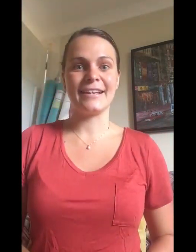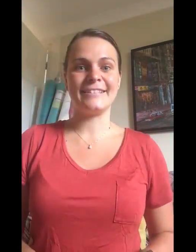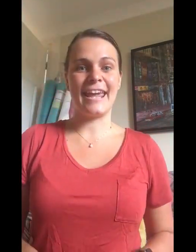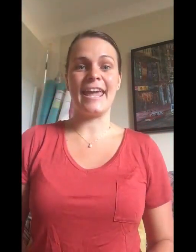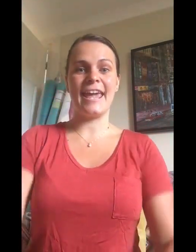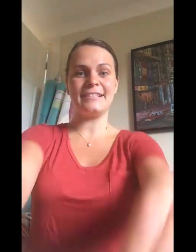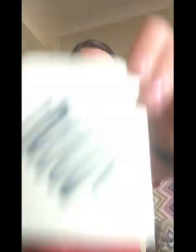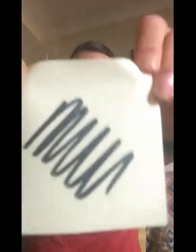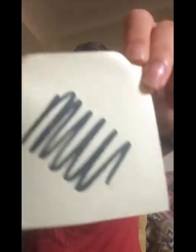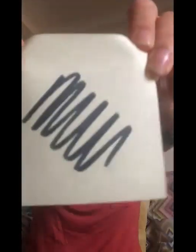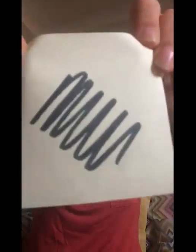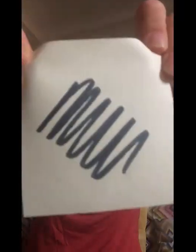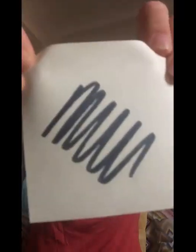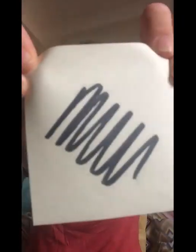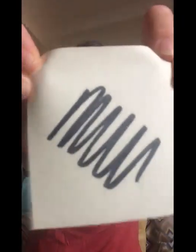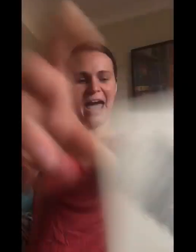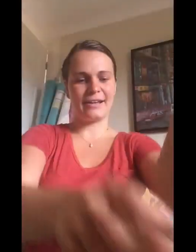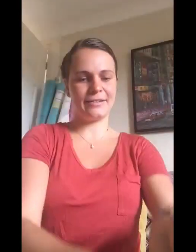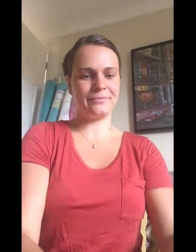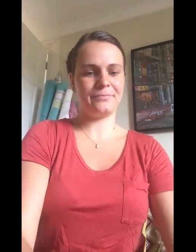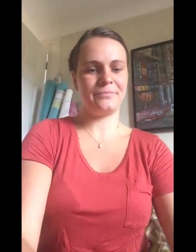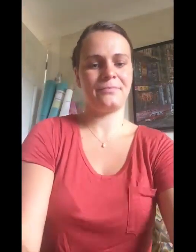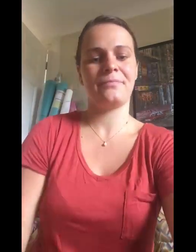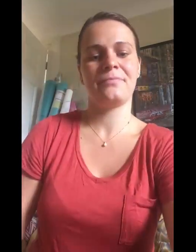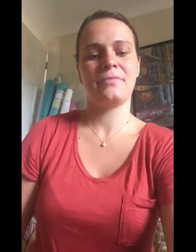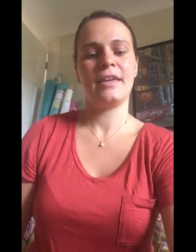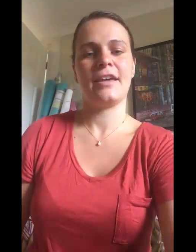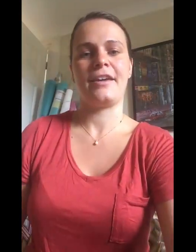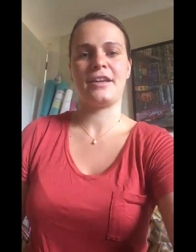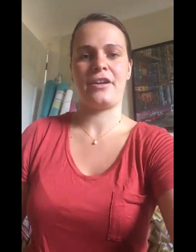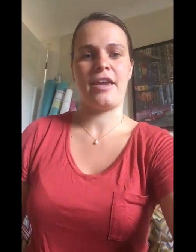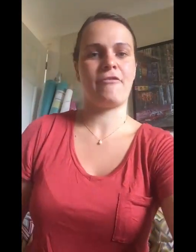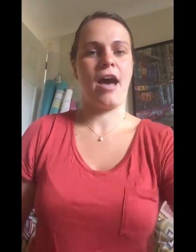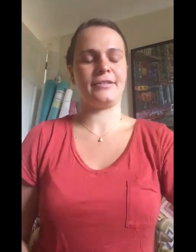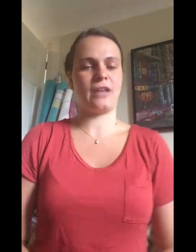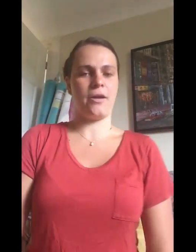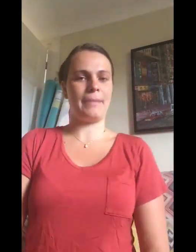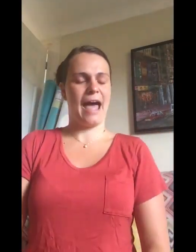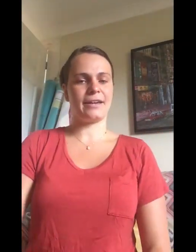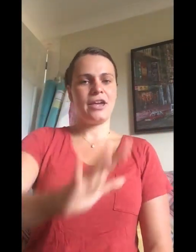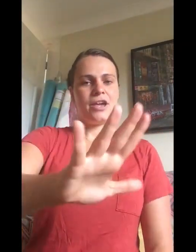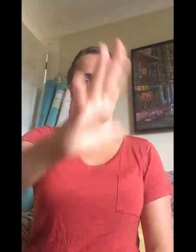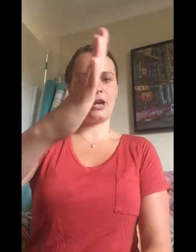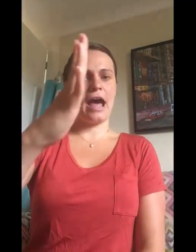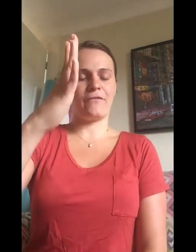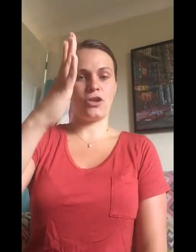Next is black. Okie dokie, right, so black. You're going to have